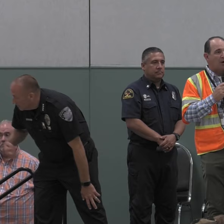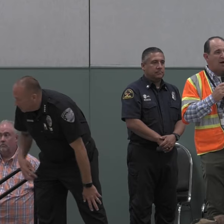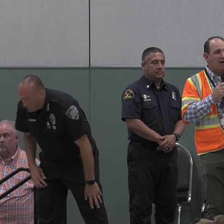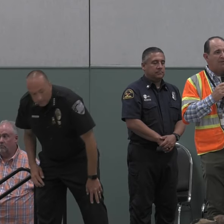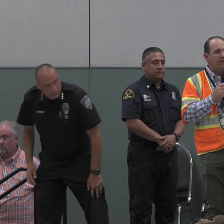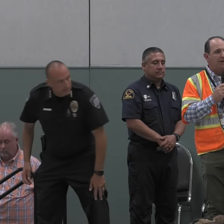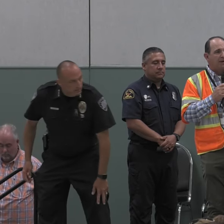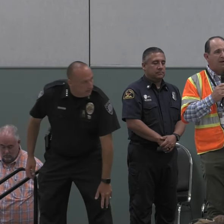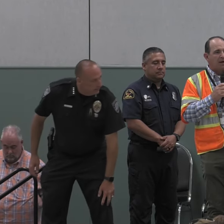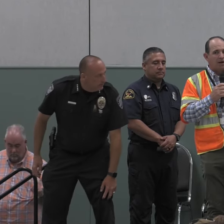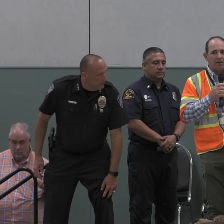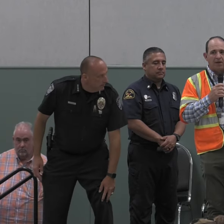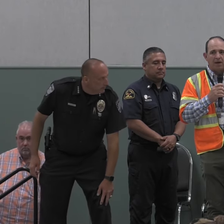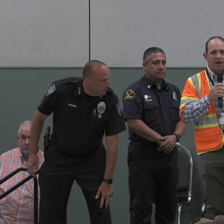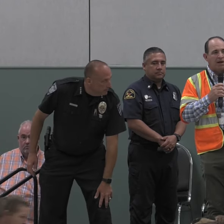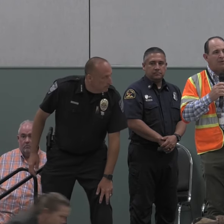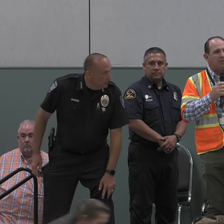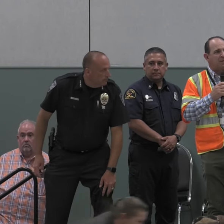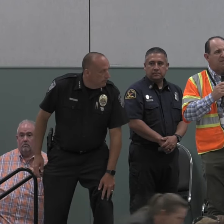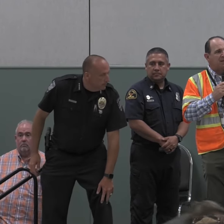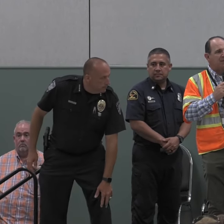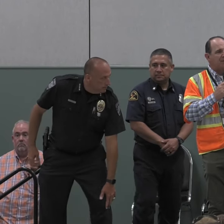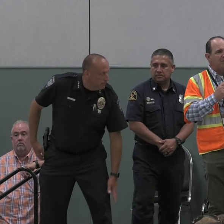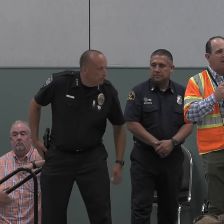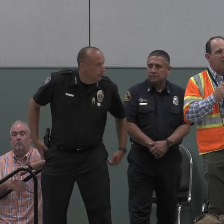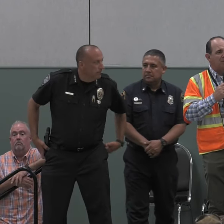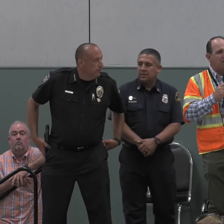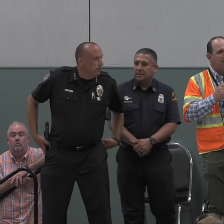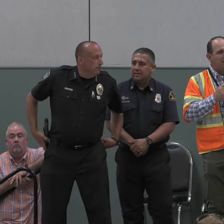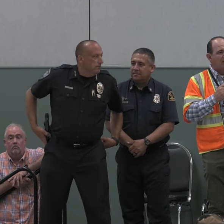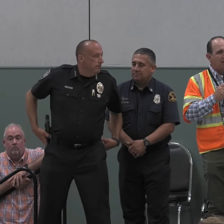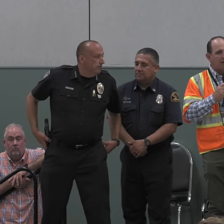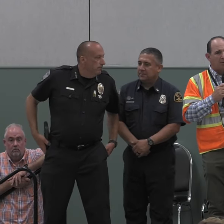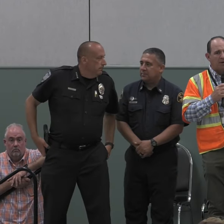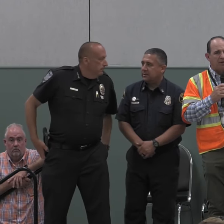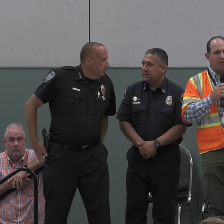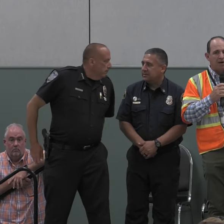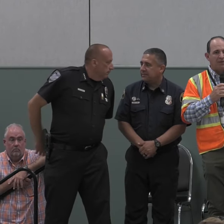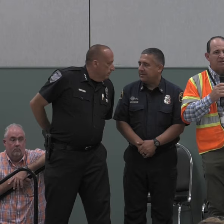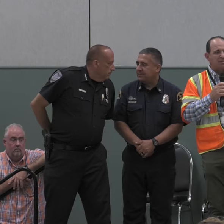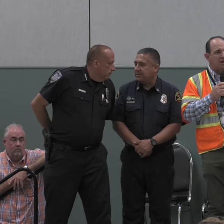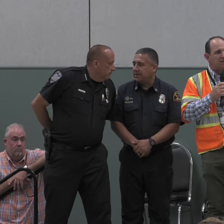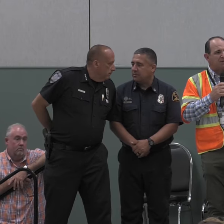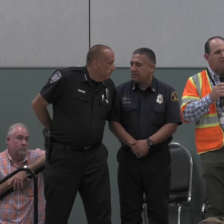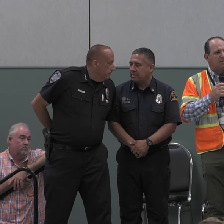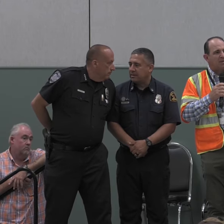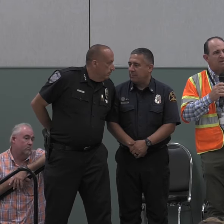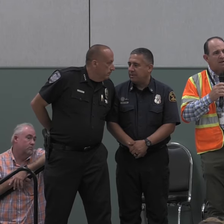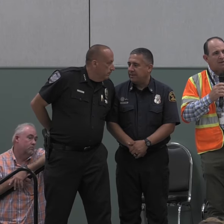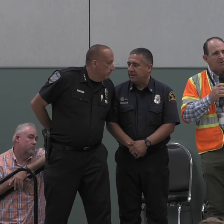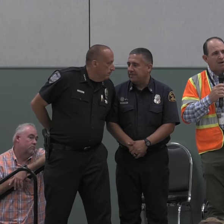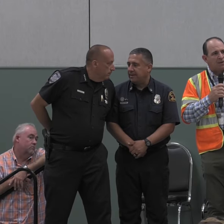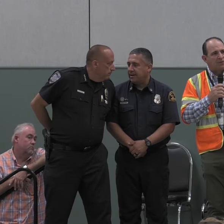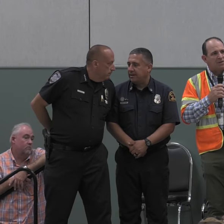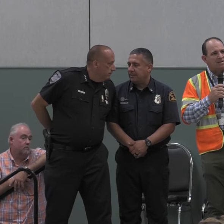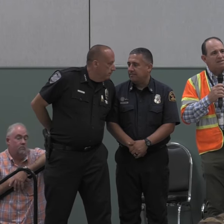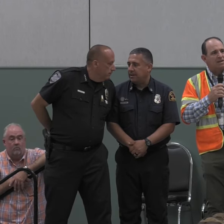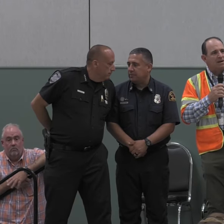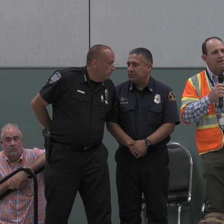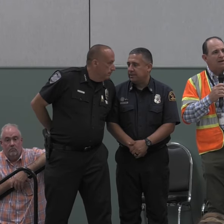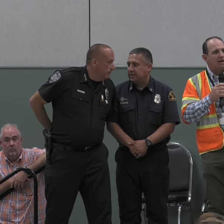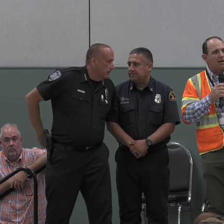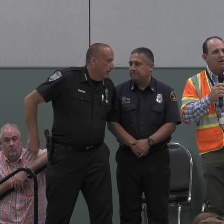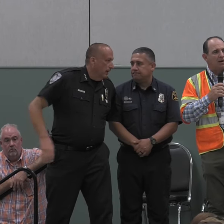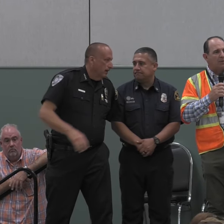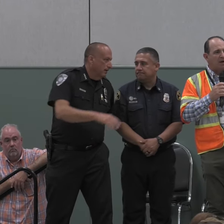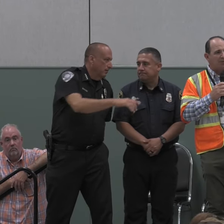on or off, the 800 PGE 5000, we do have dispatchers that have been assigned directly for this